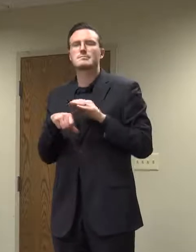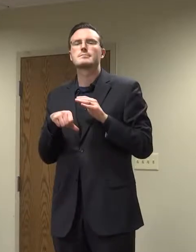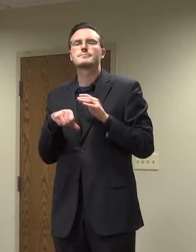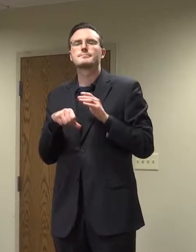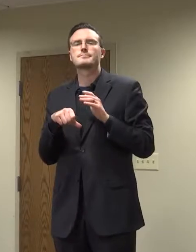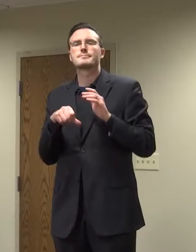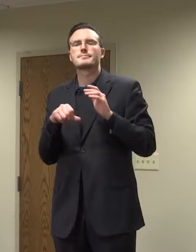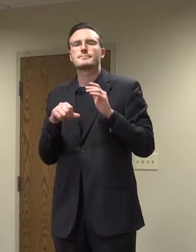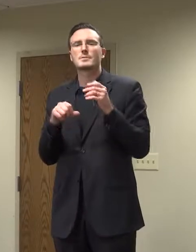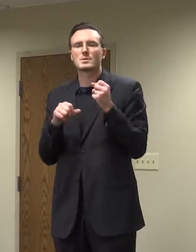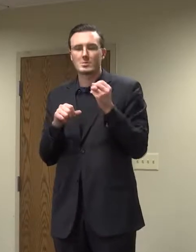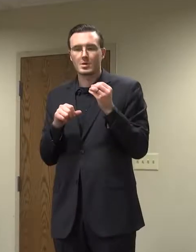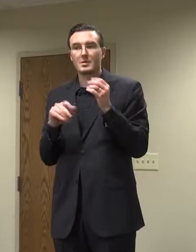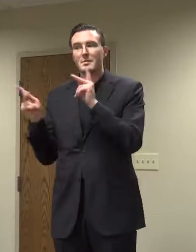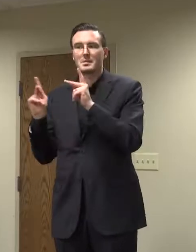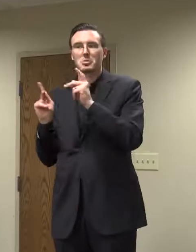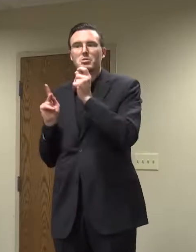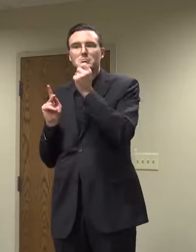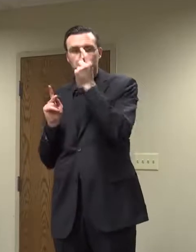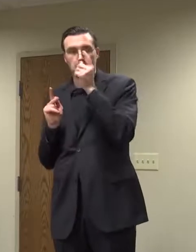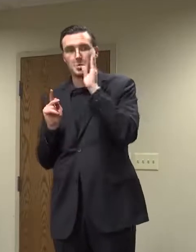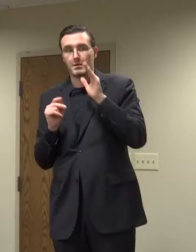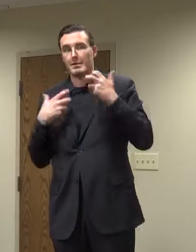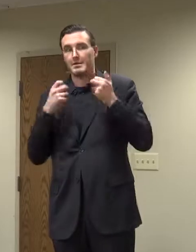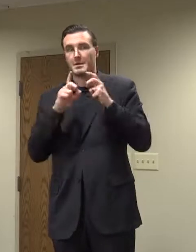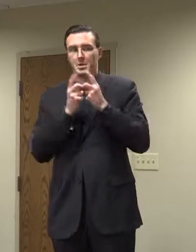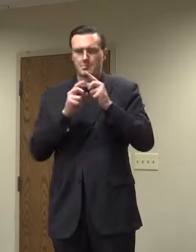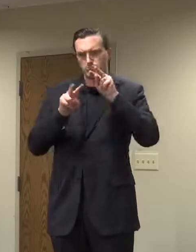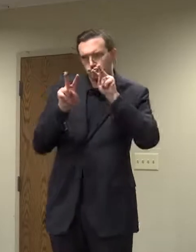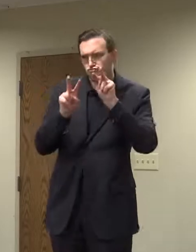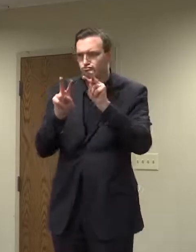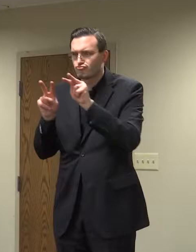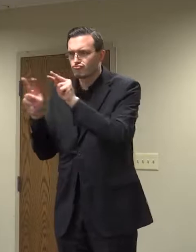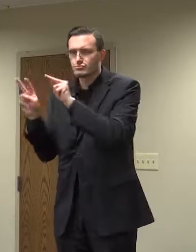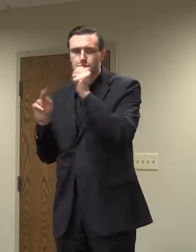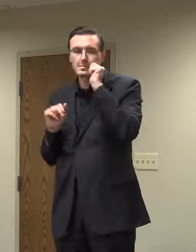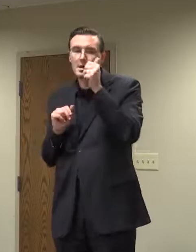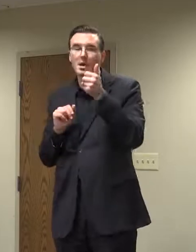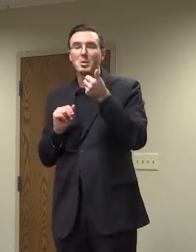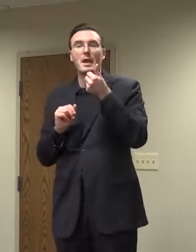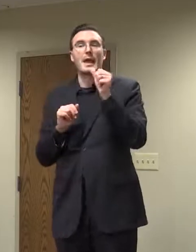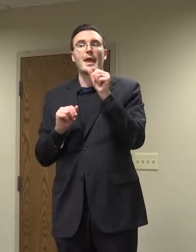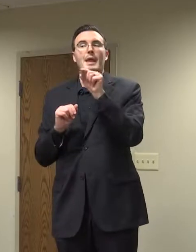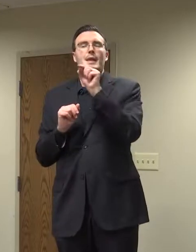health department will be monitoring tomorrow? Is there anything on your radar? And I guess do you